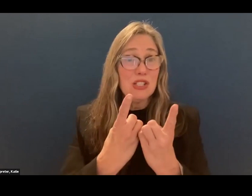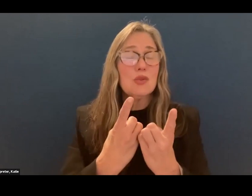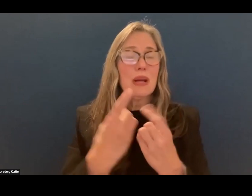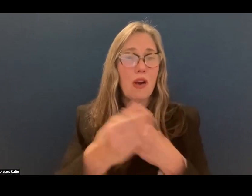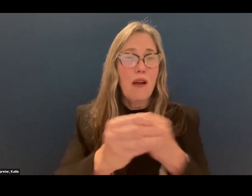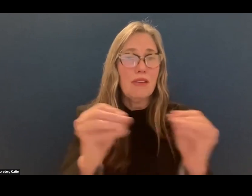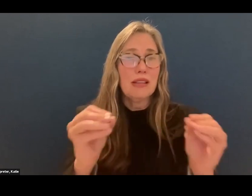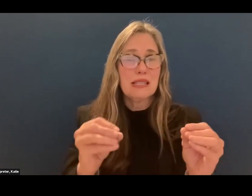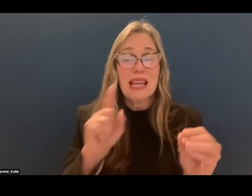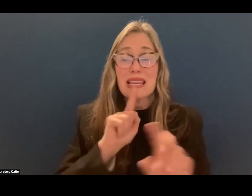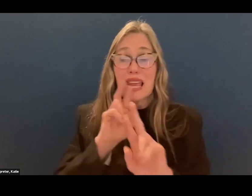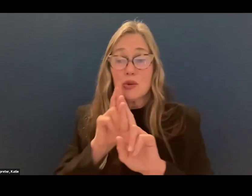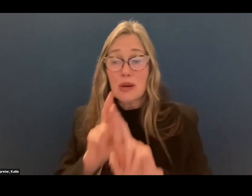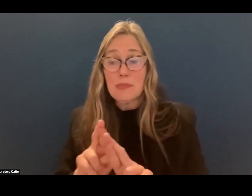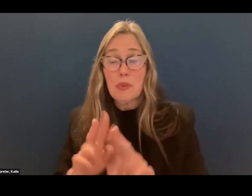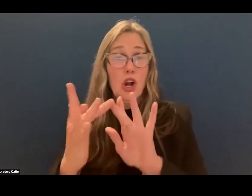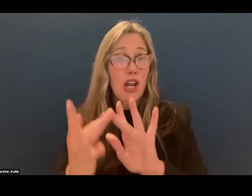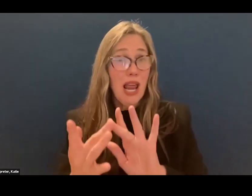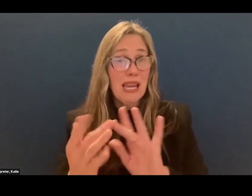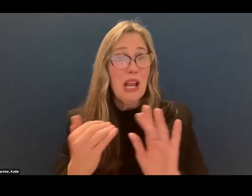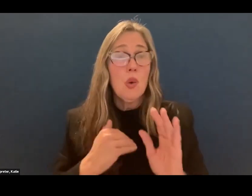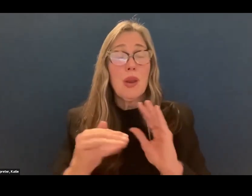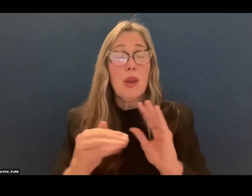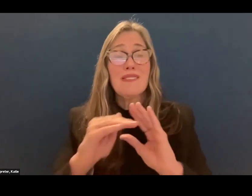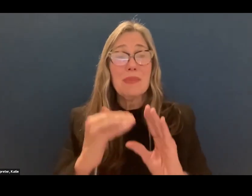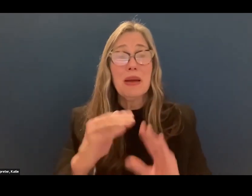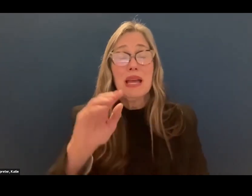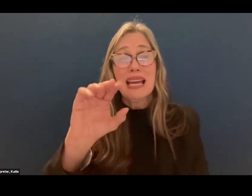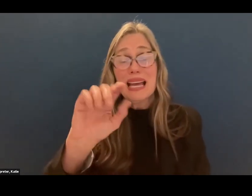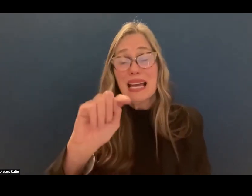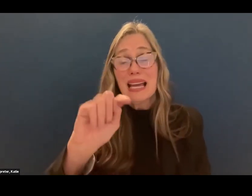online. We have an email account that's